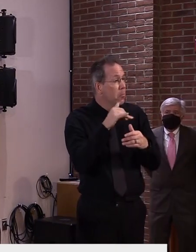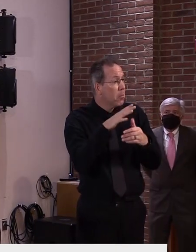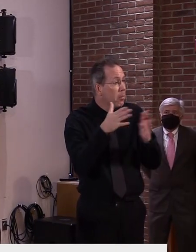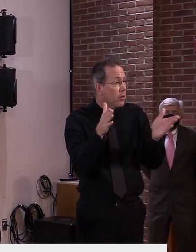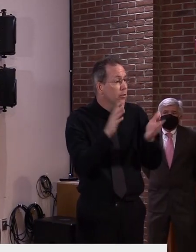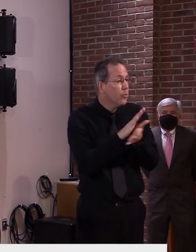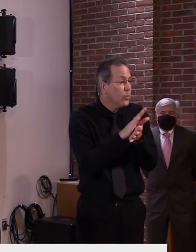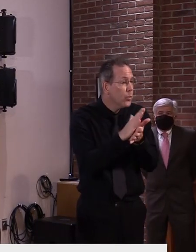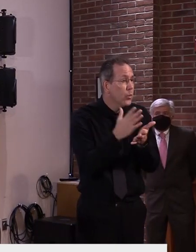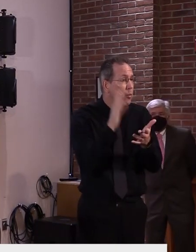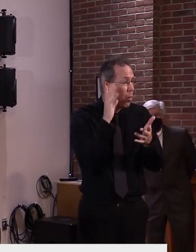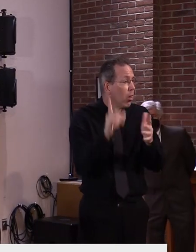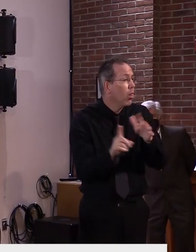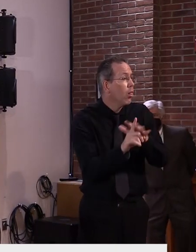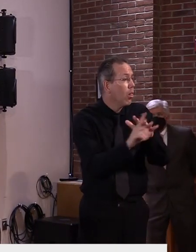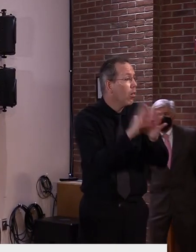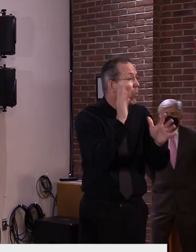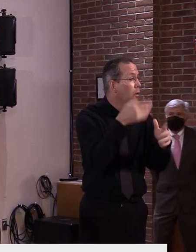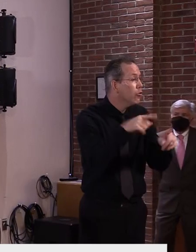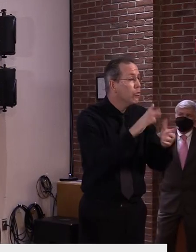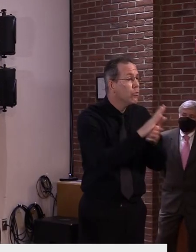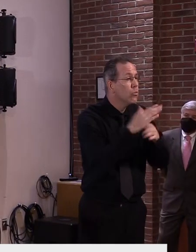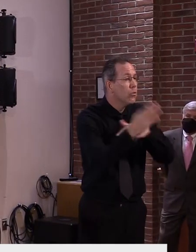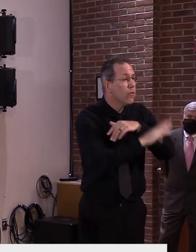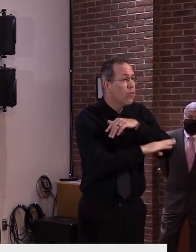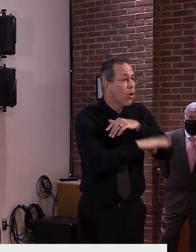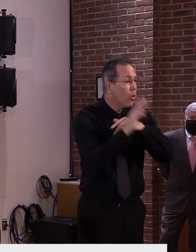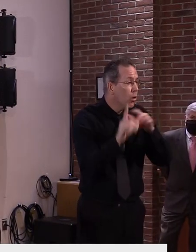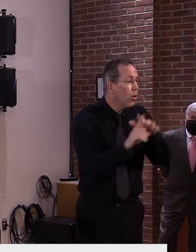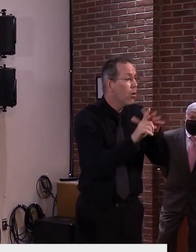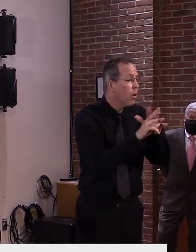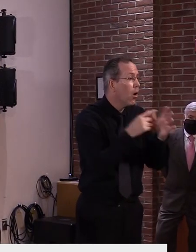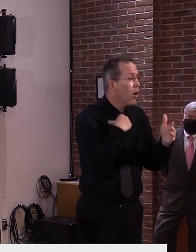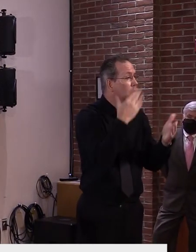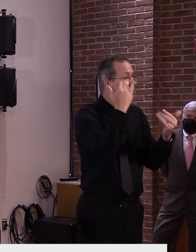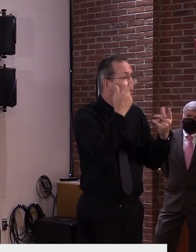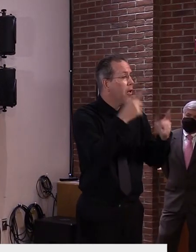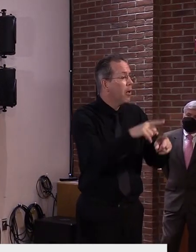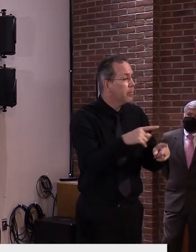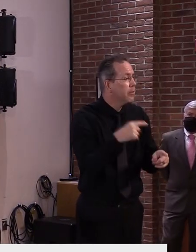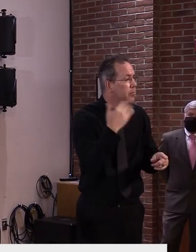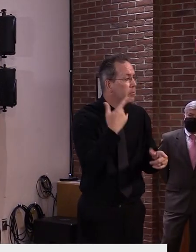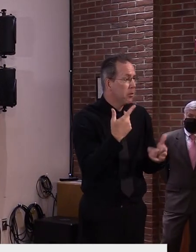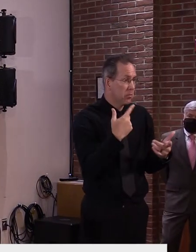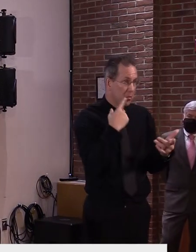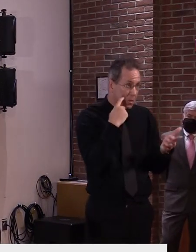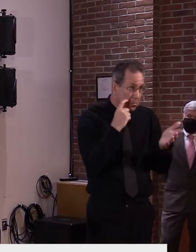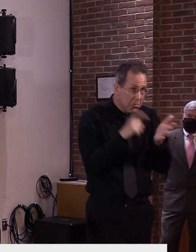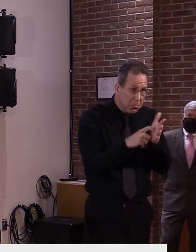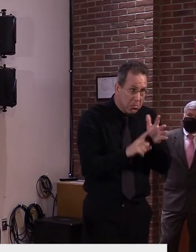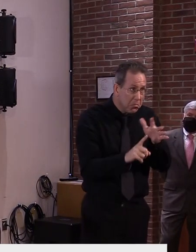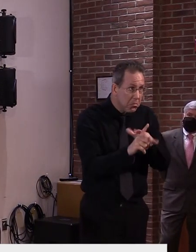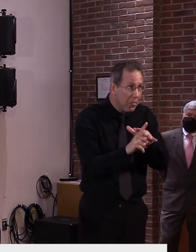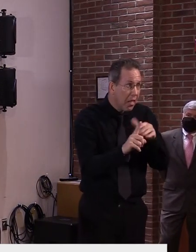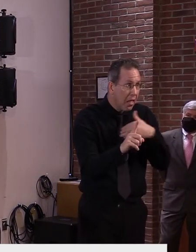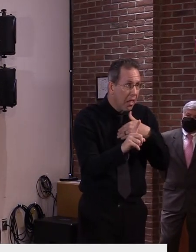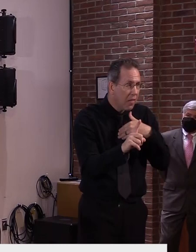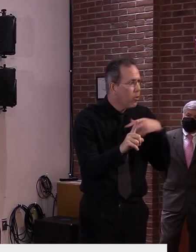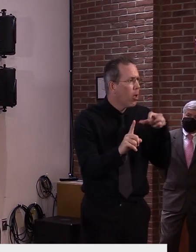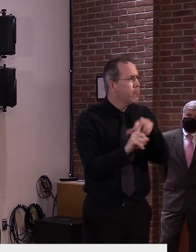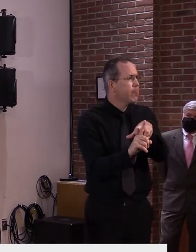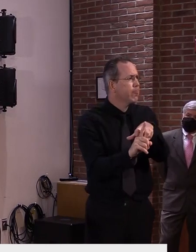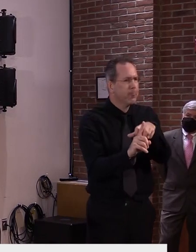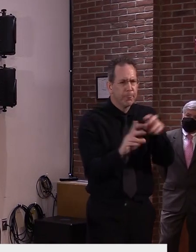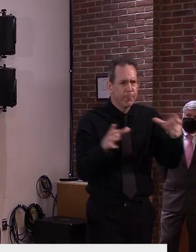in those settings as well. But as long as they can be isolated cases, scattered cases, don't occur with